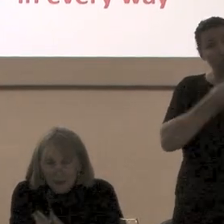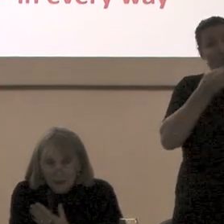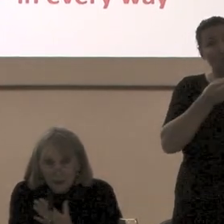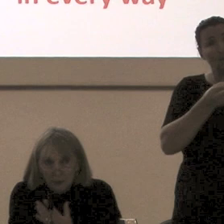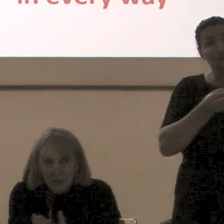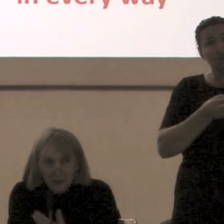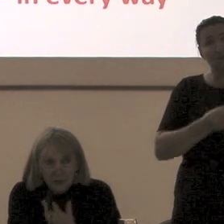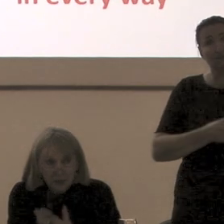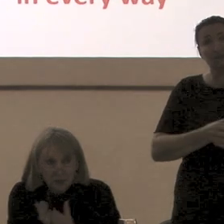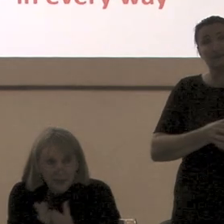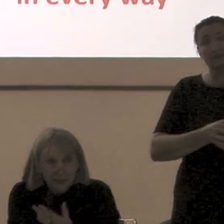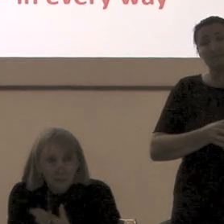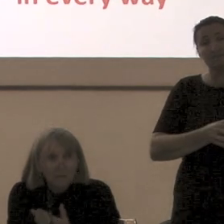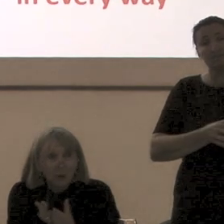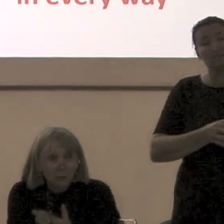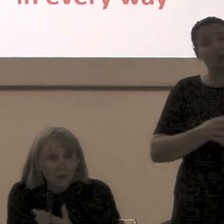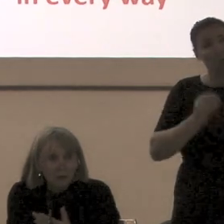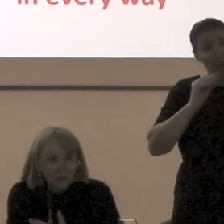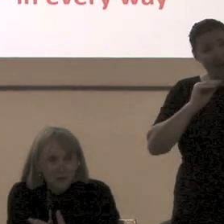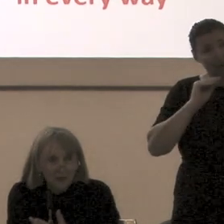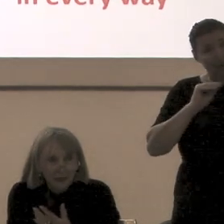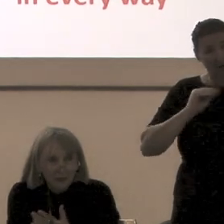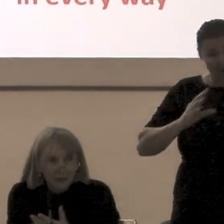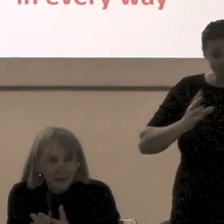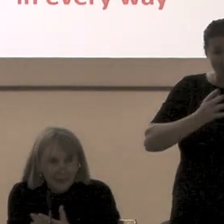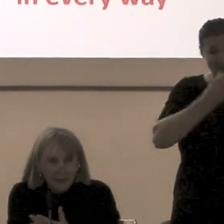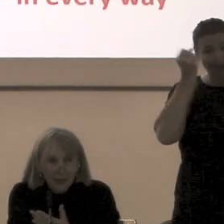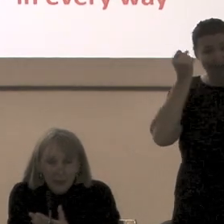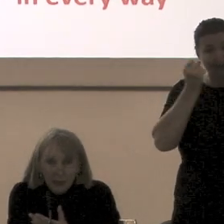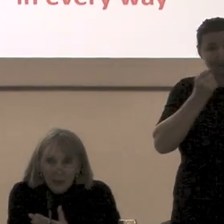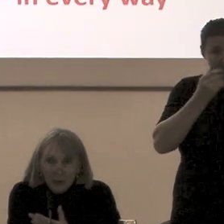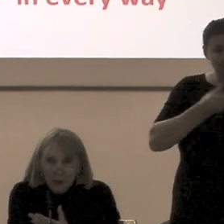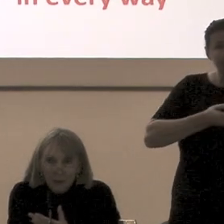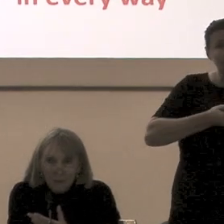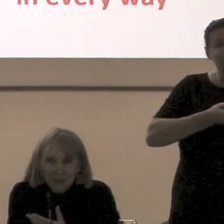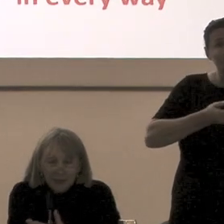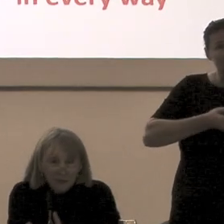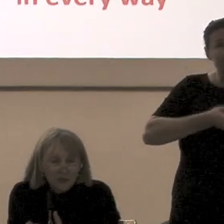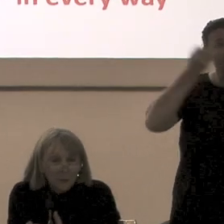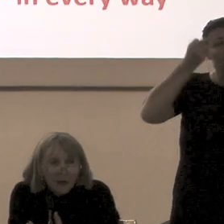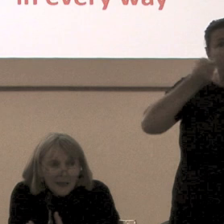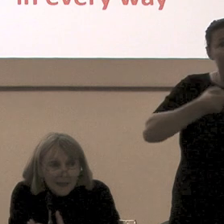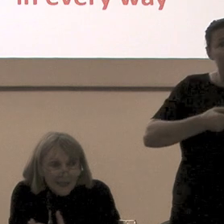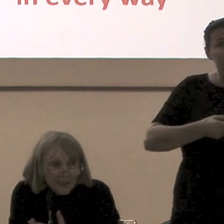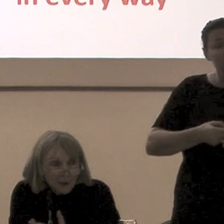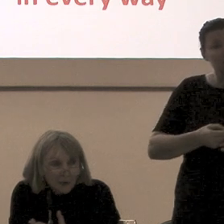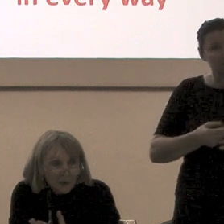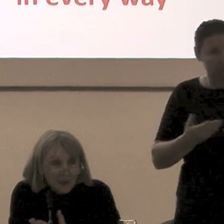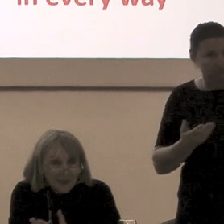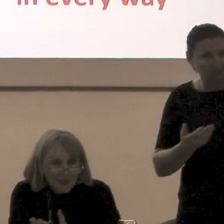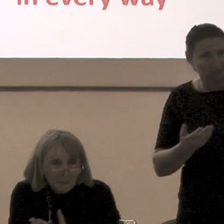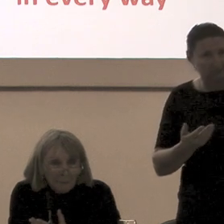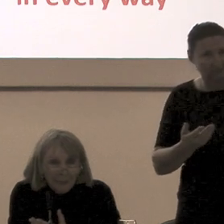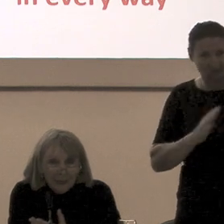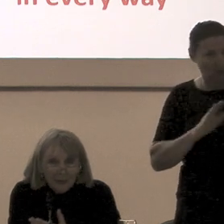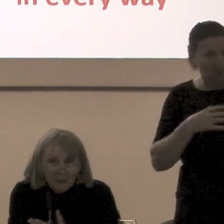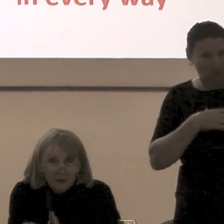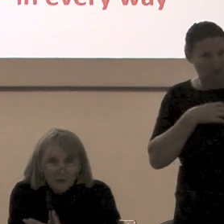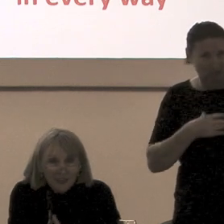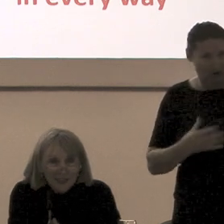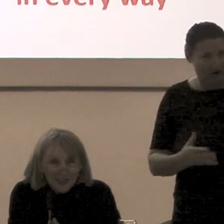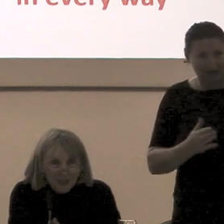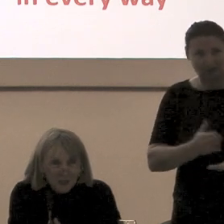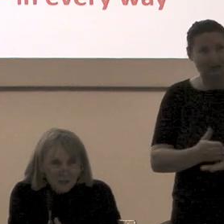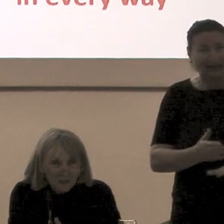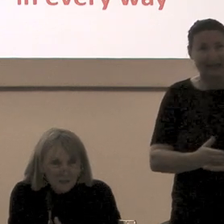And education attainment for all children increased. And it's no surprise that that's because if